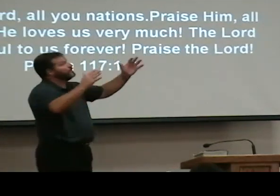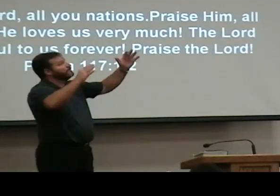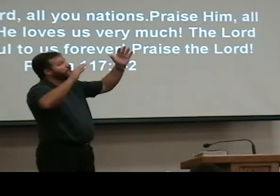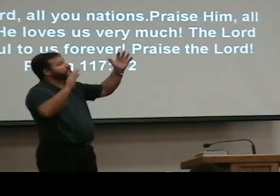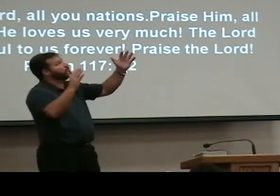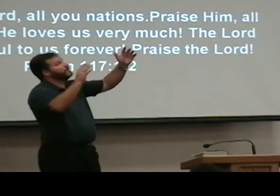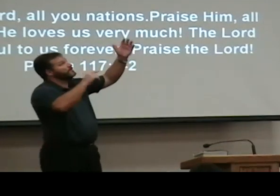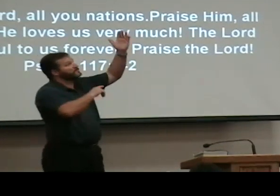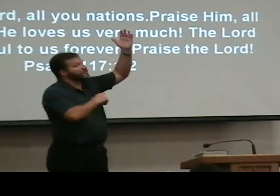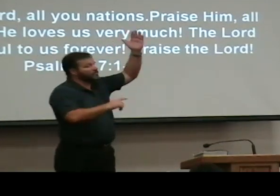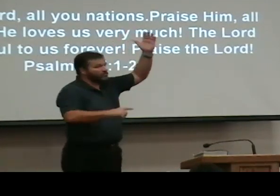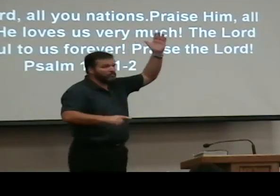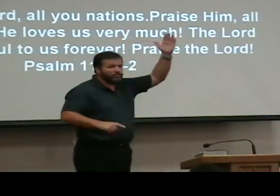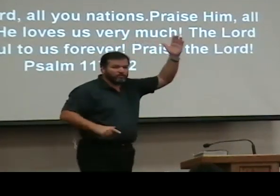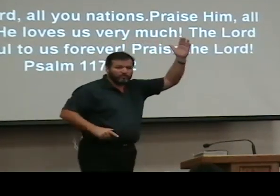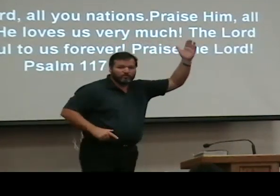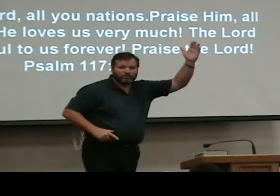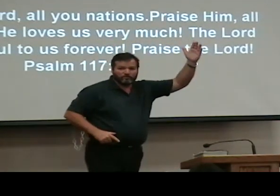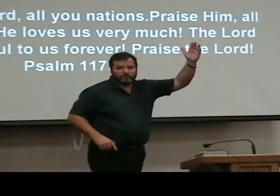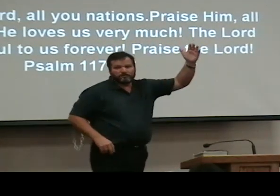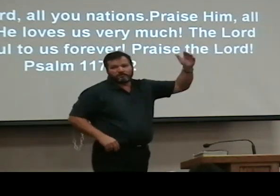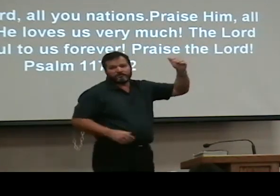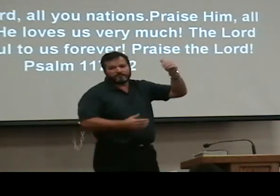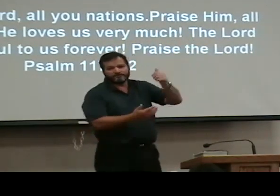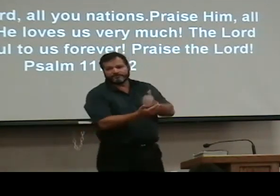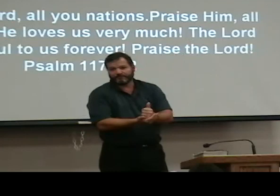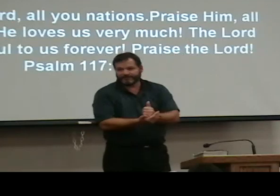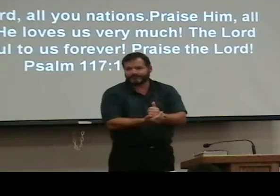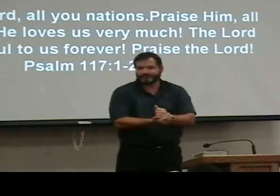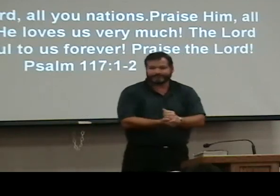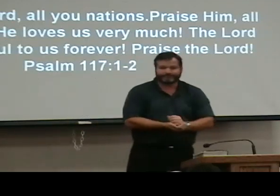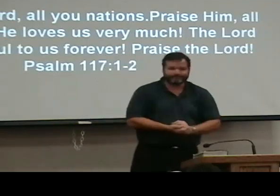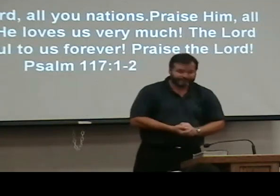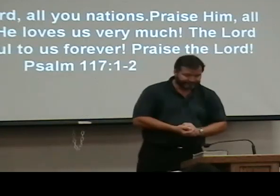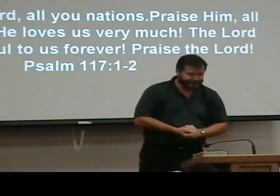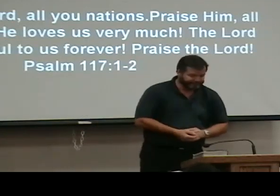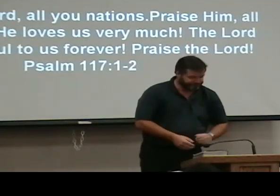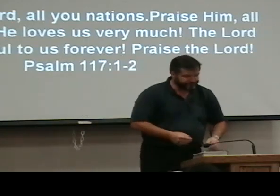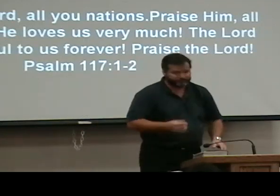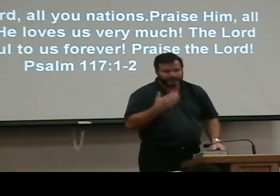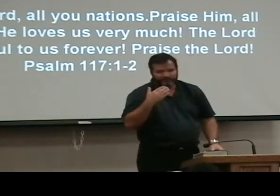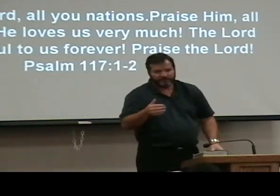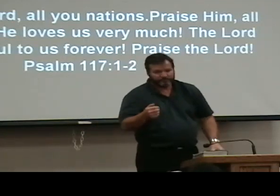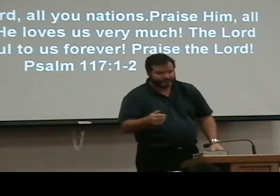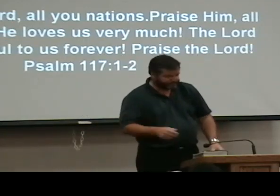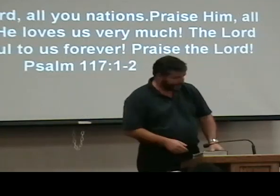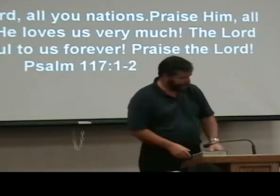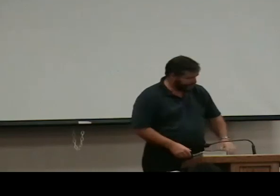Praise, praise the Lord. Amen. Thank you.